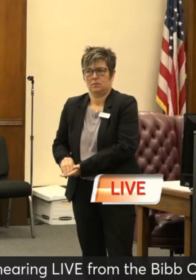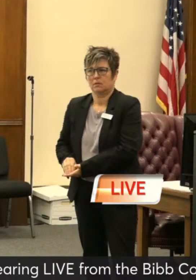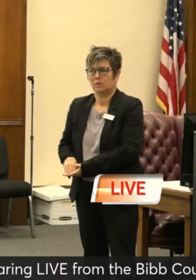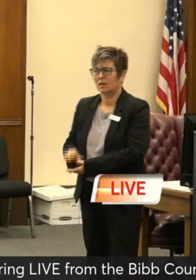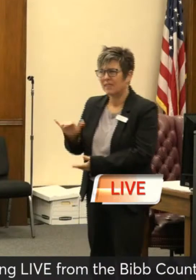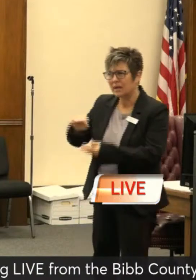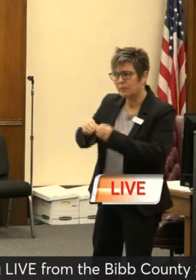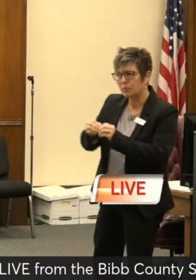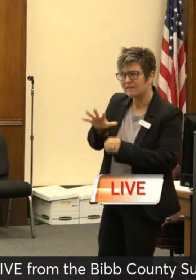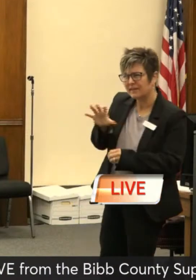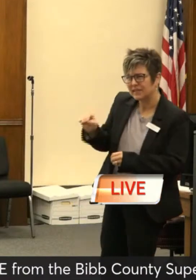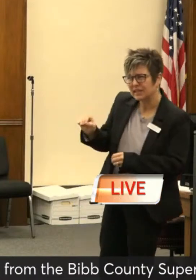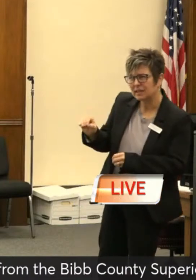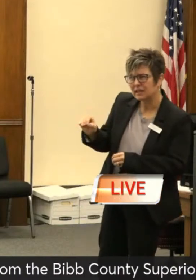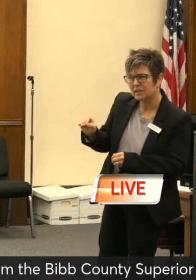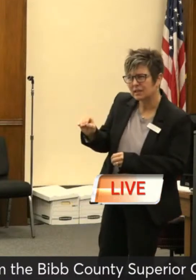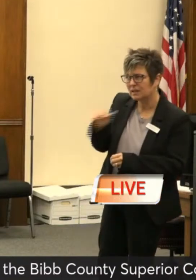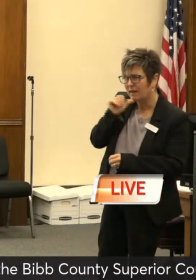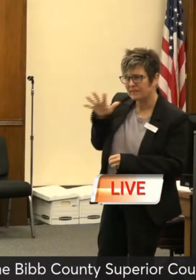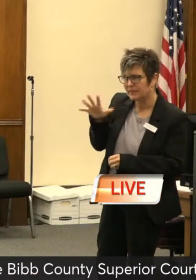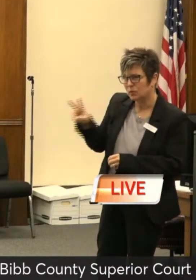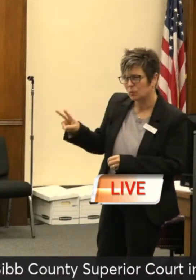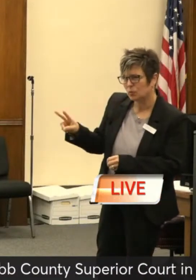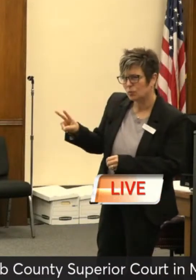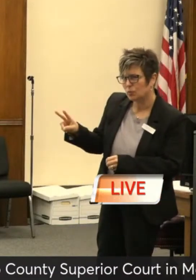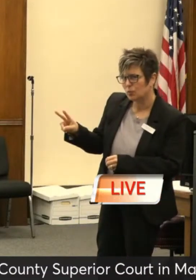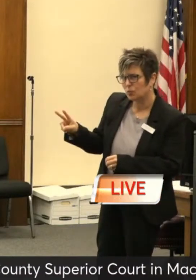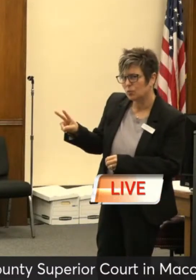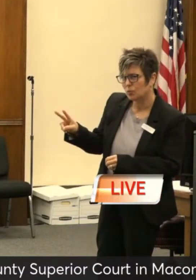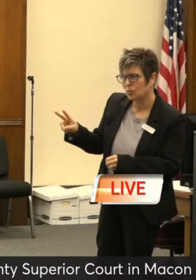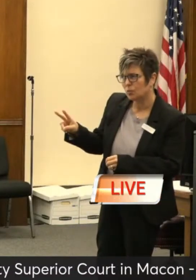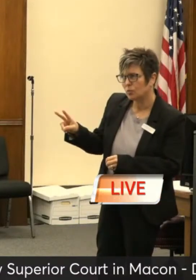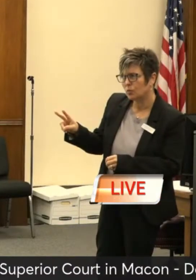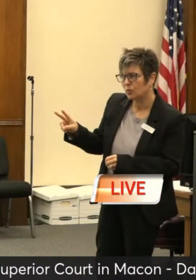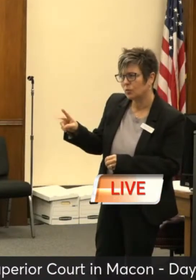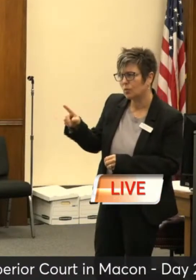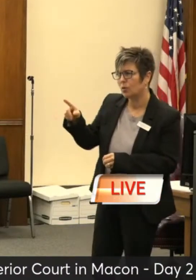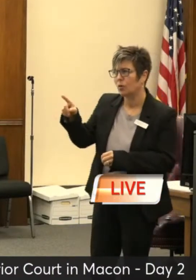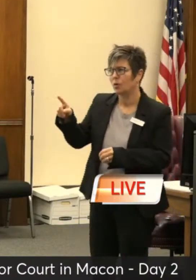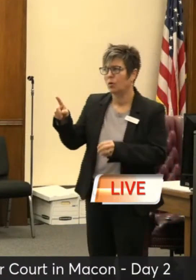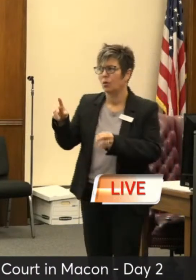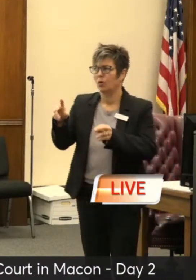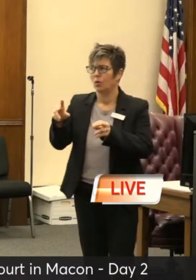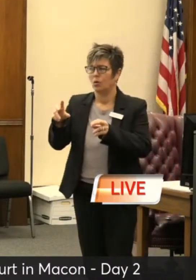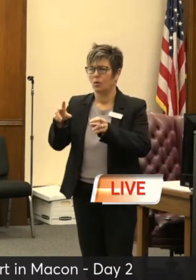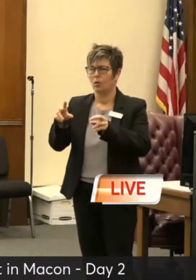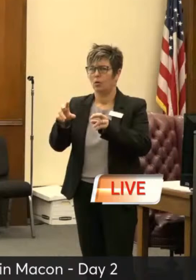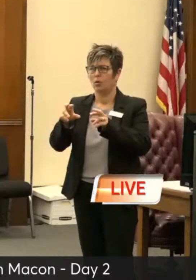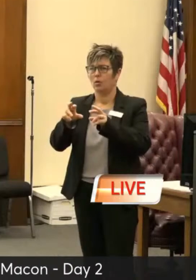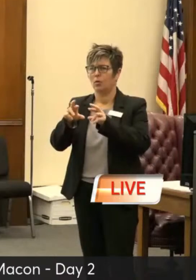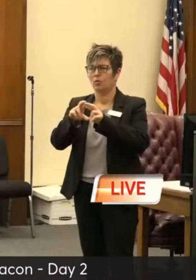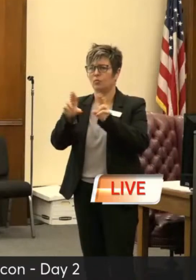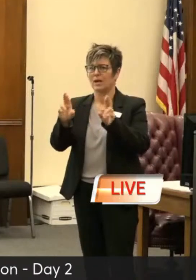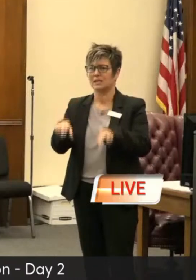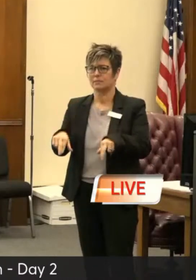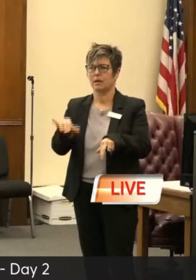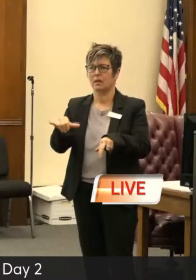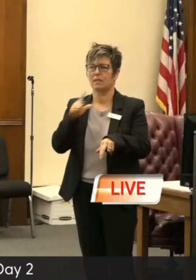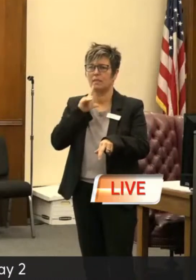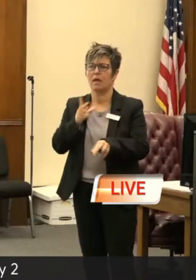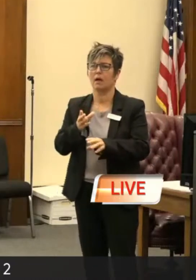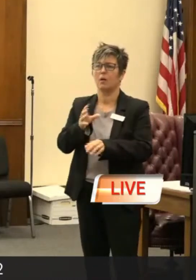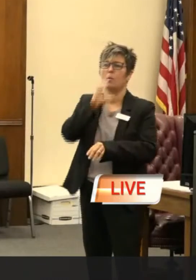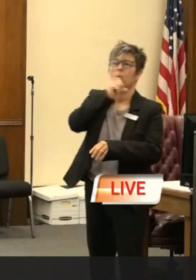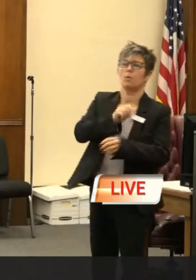50, not 52? I- It's the resume. The resume was the old 51, and then. Okay.